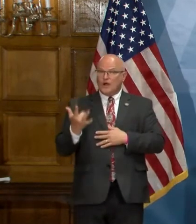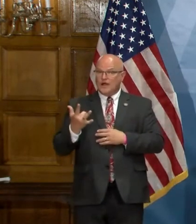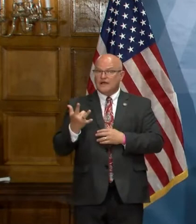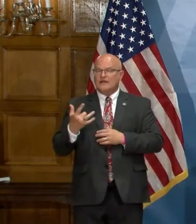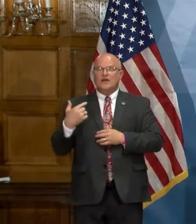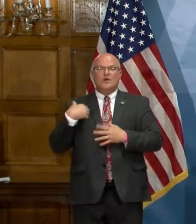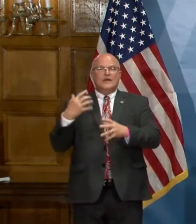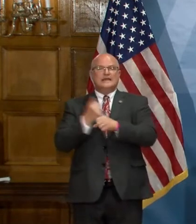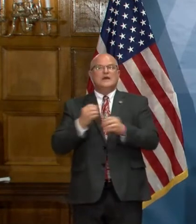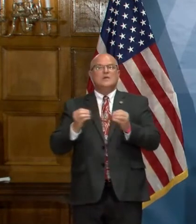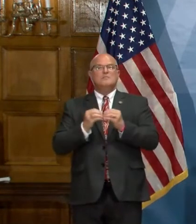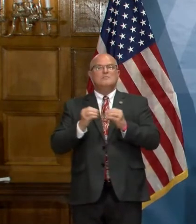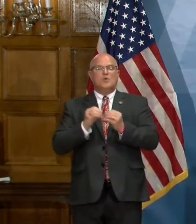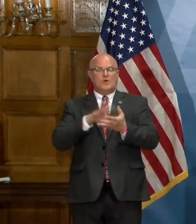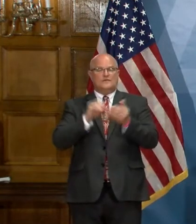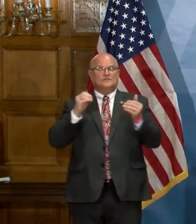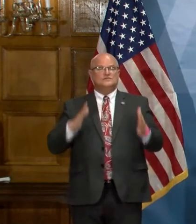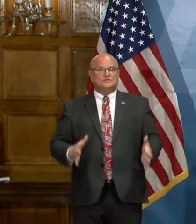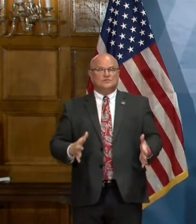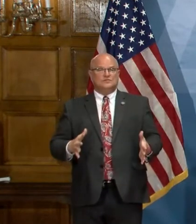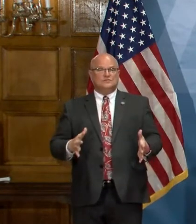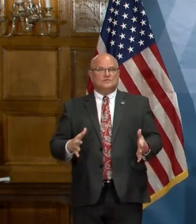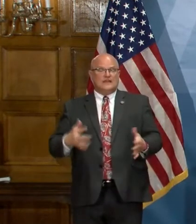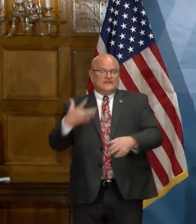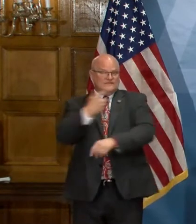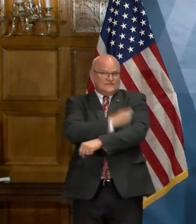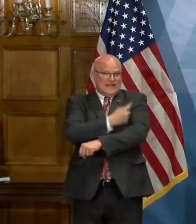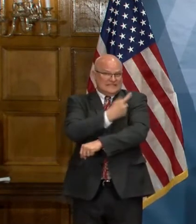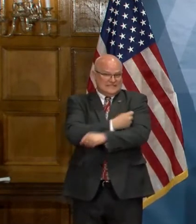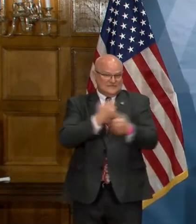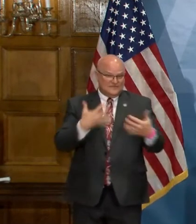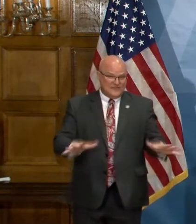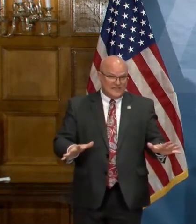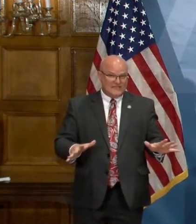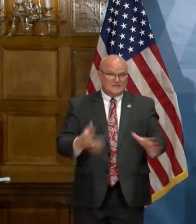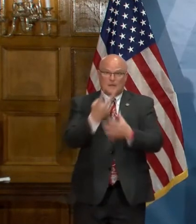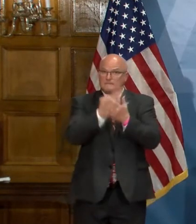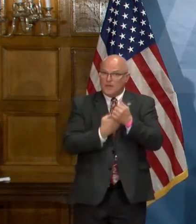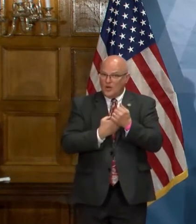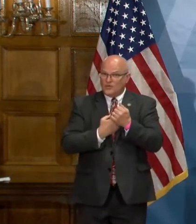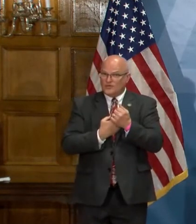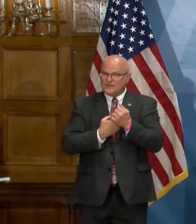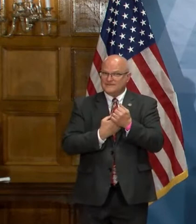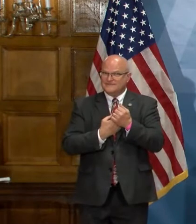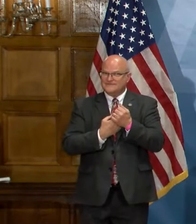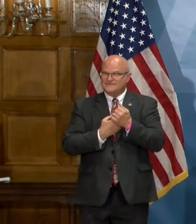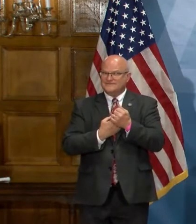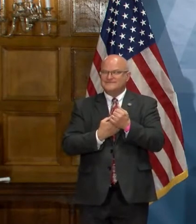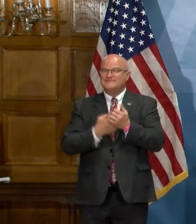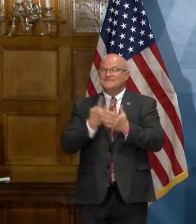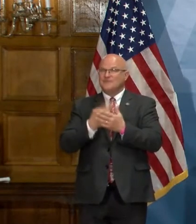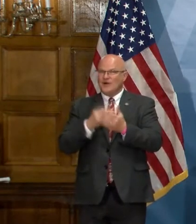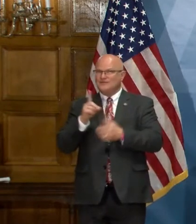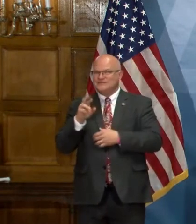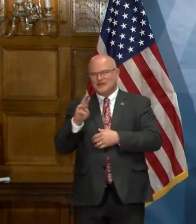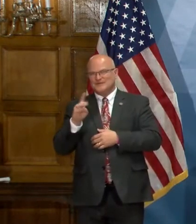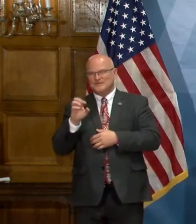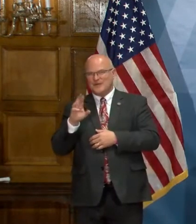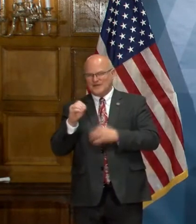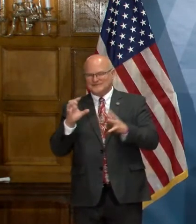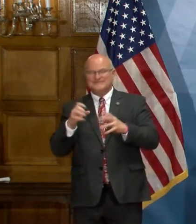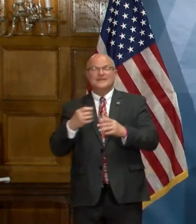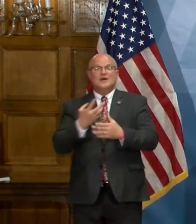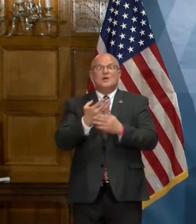we can get more of these students their vaccine, both doses of their vaccines, Dr. Romero, before